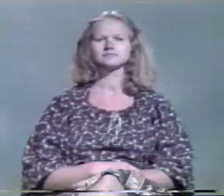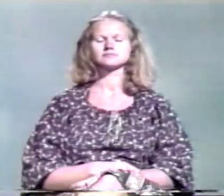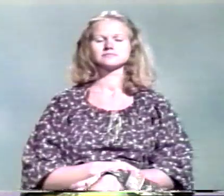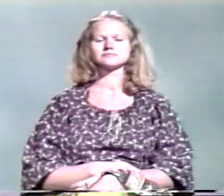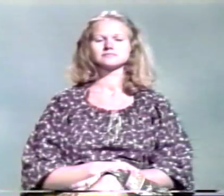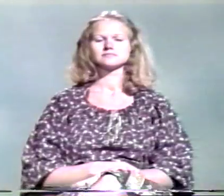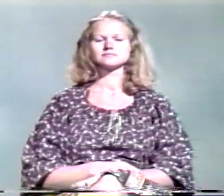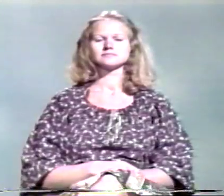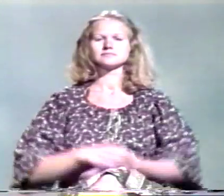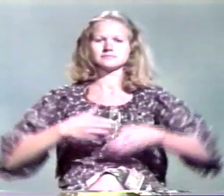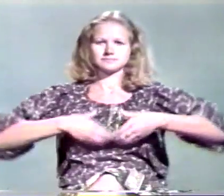A bikini.